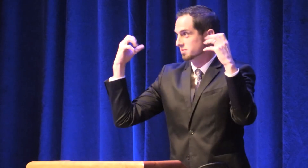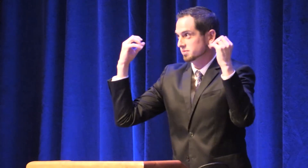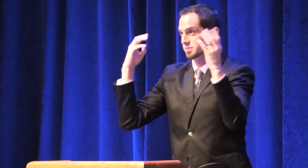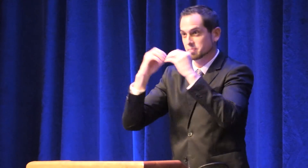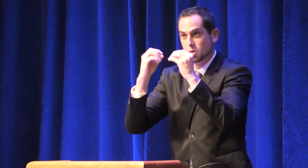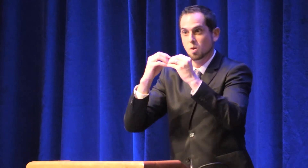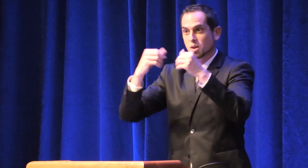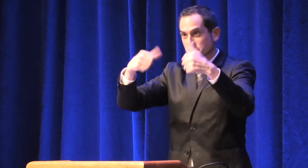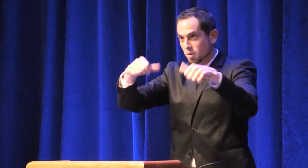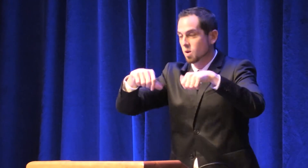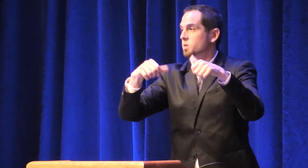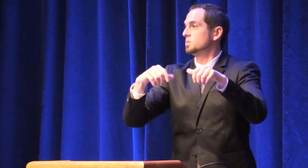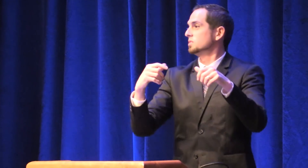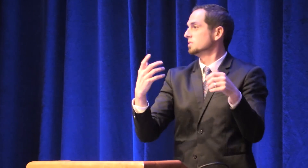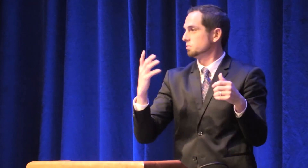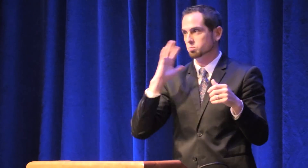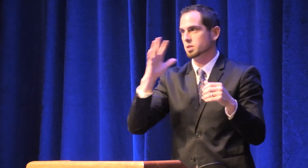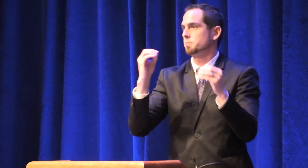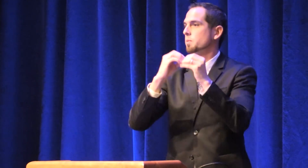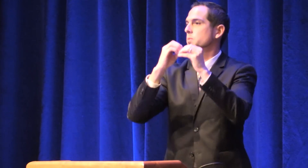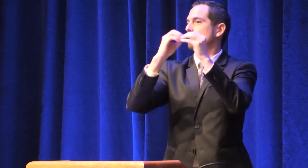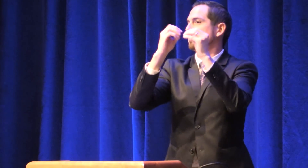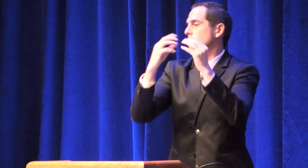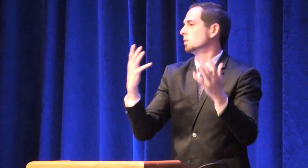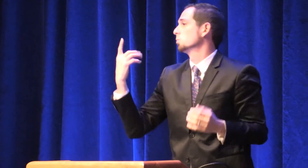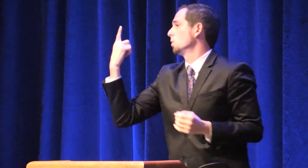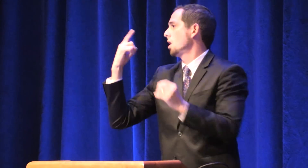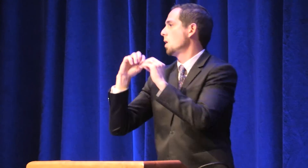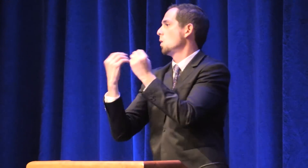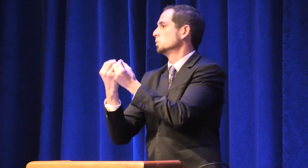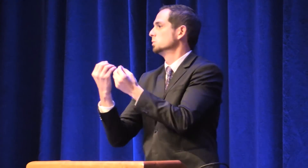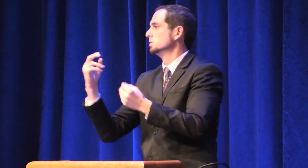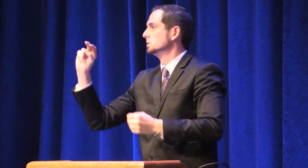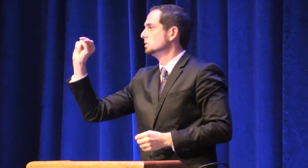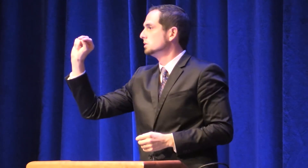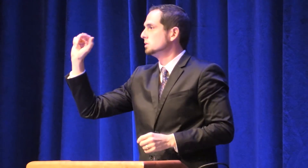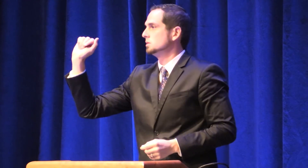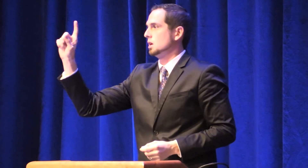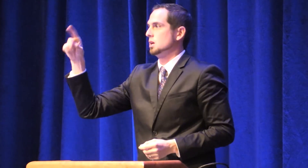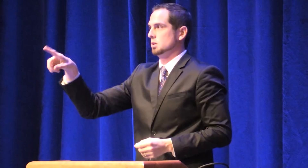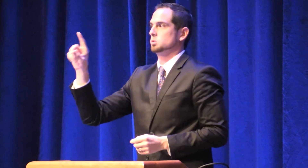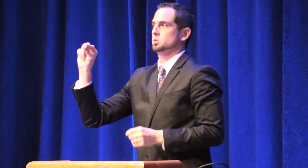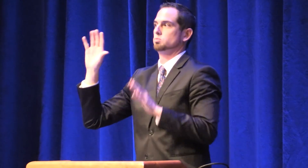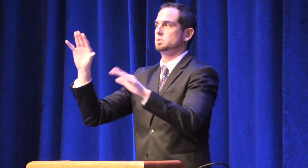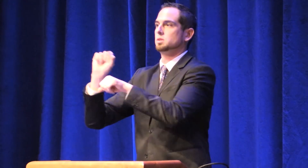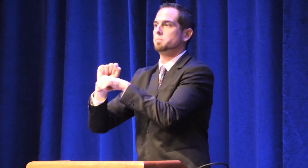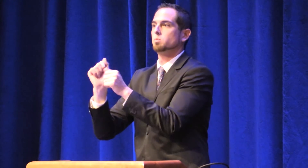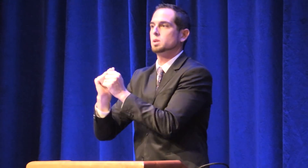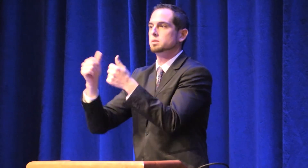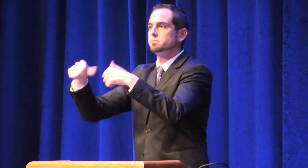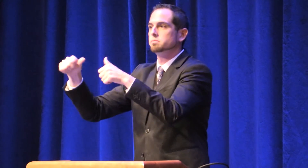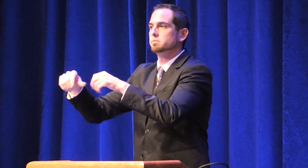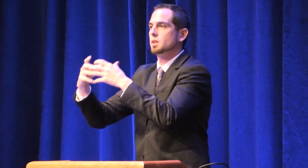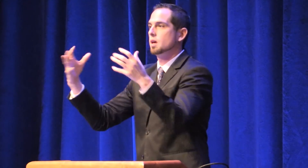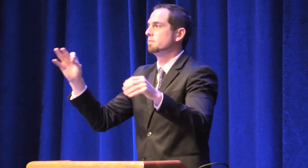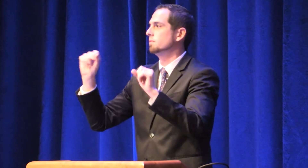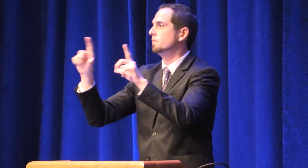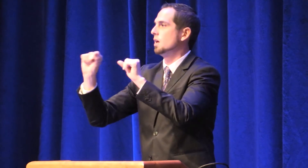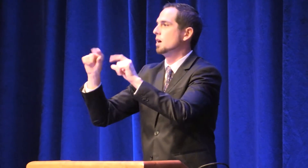A number of people ask what might be the best way to reach the community. Post often, post on different outlets, those